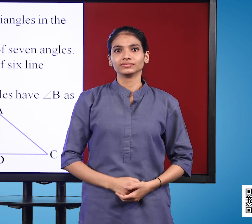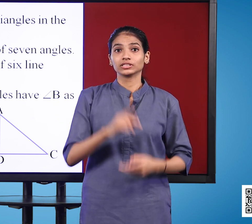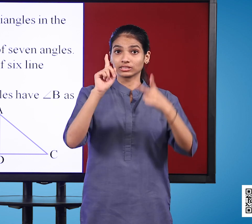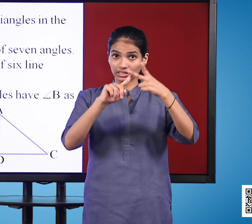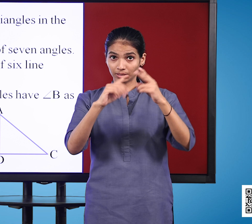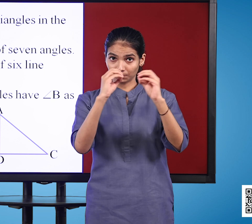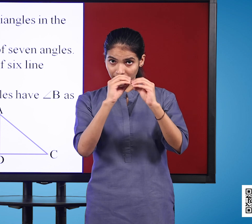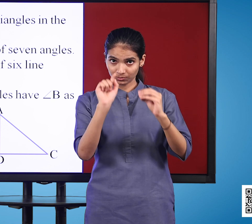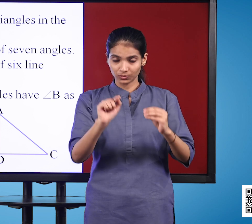B.